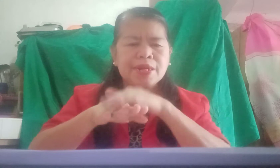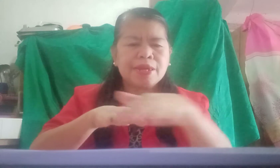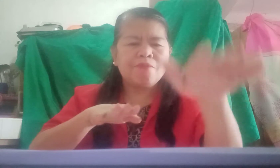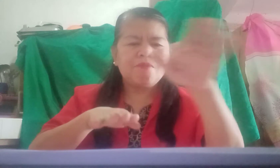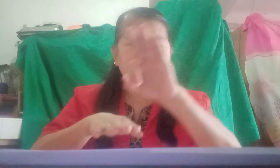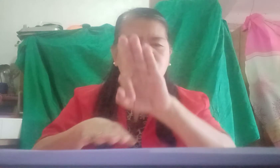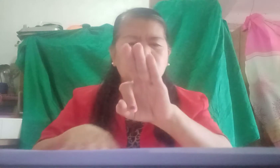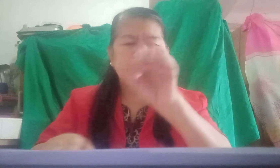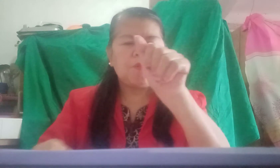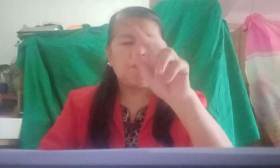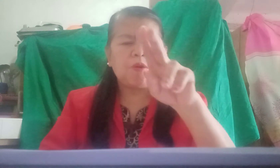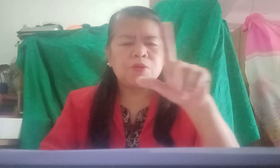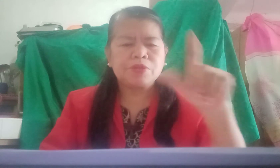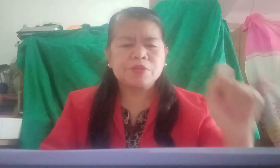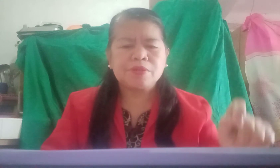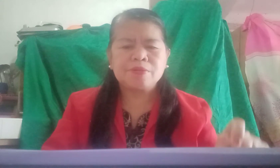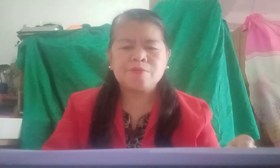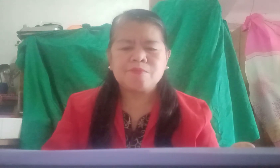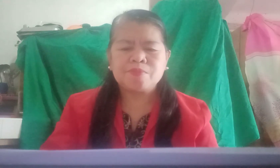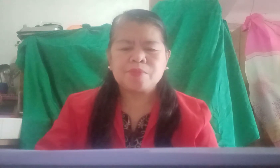strike-slip fault.